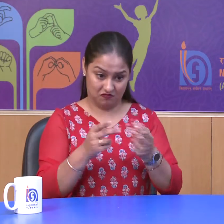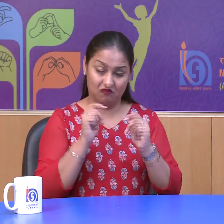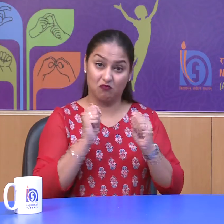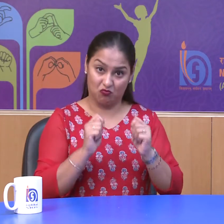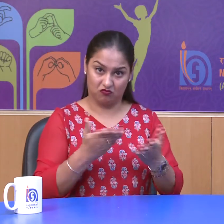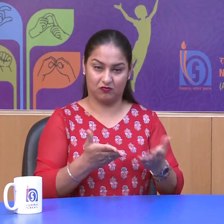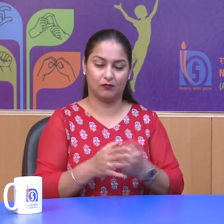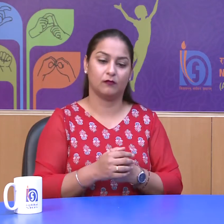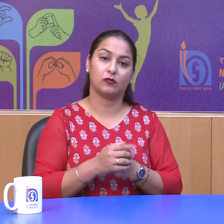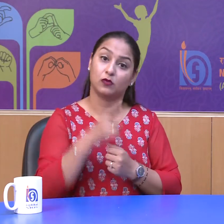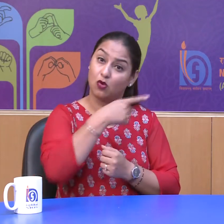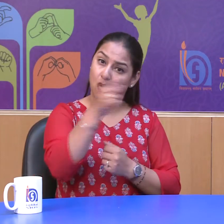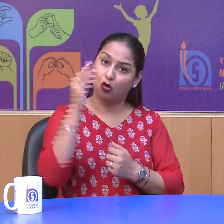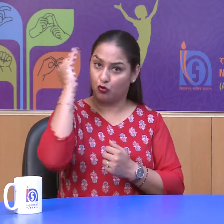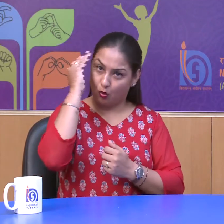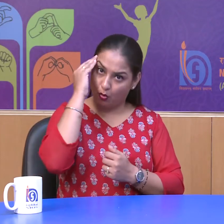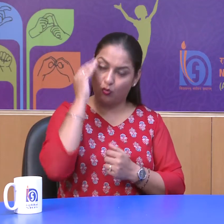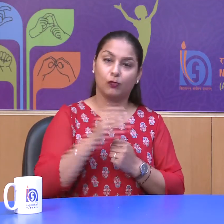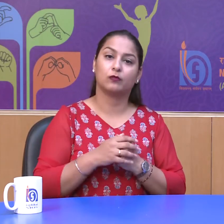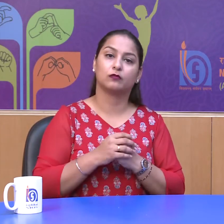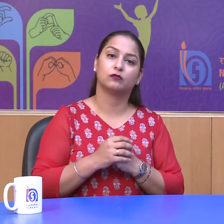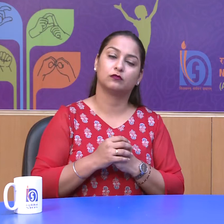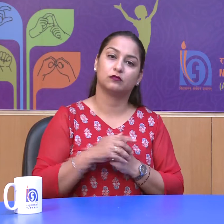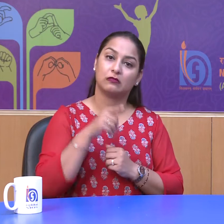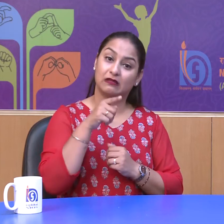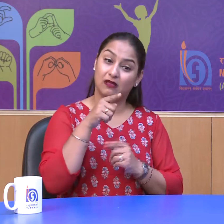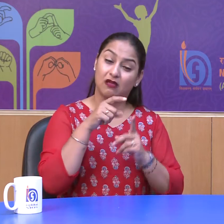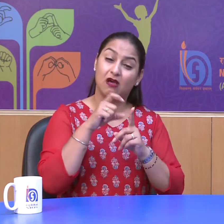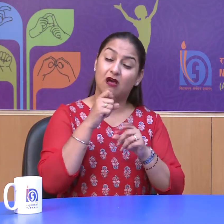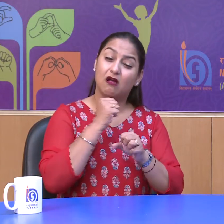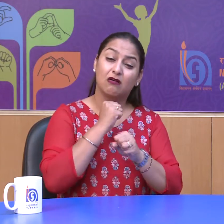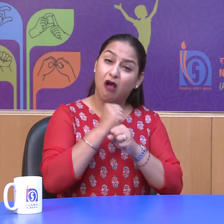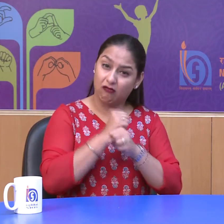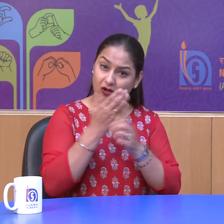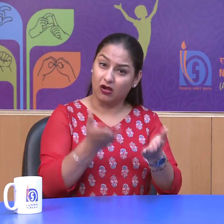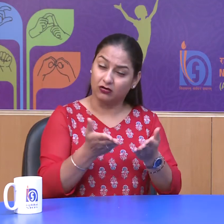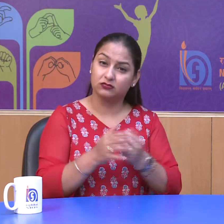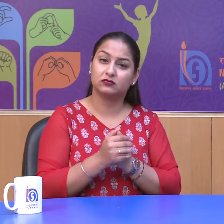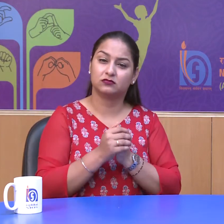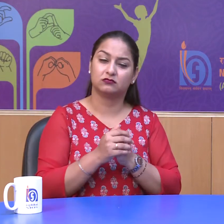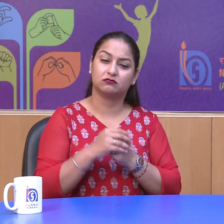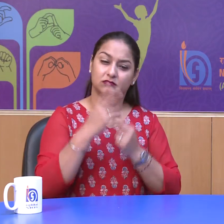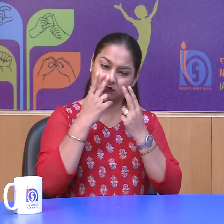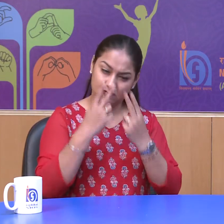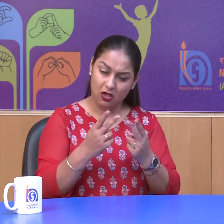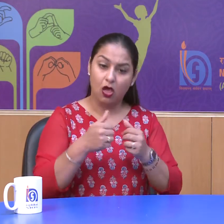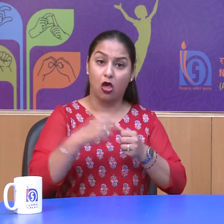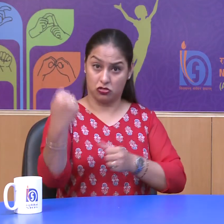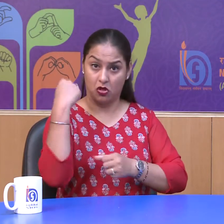You already know that democratic governments draws its authority from